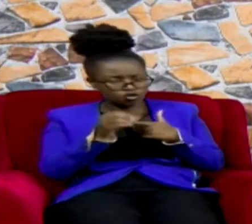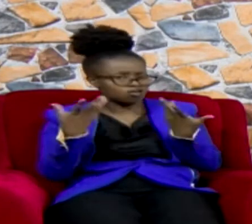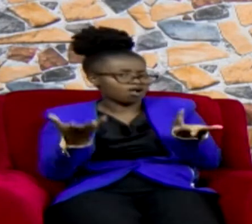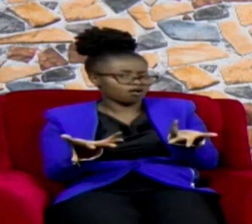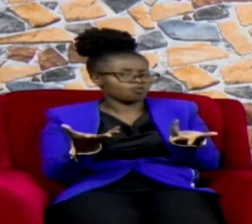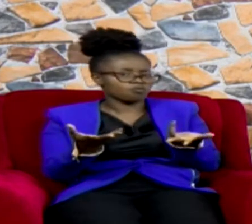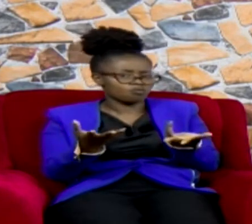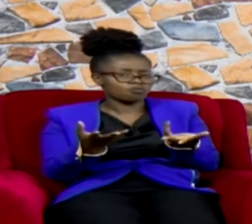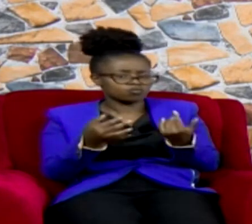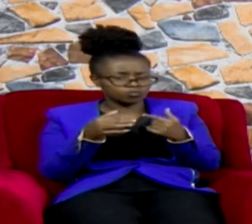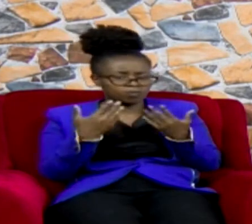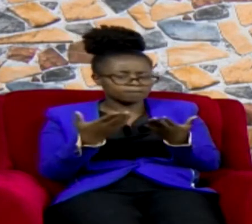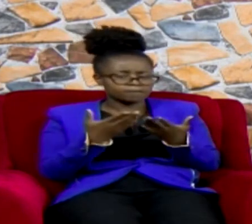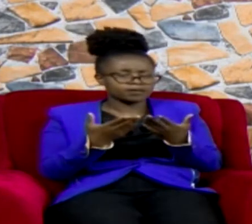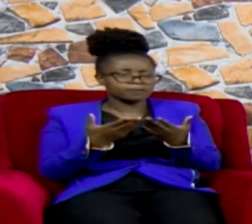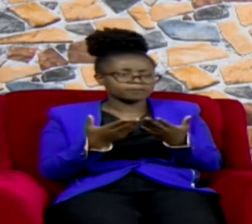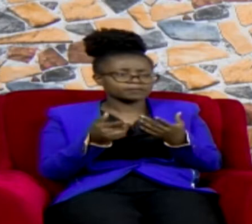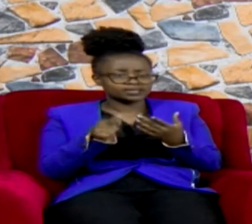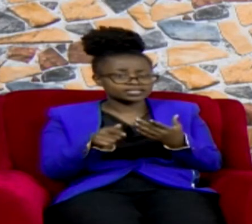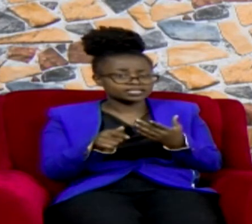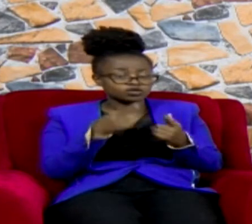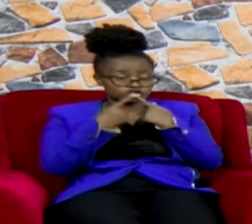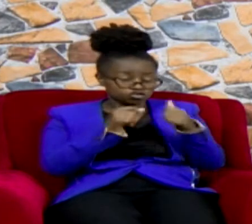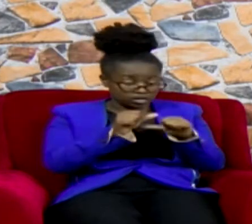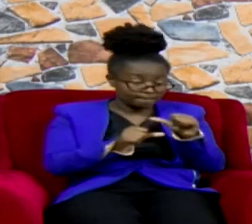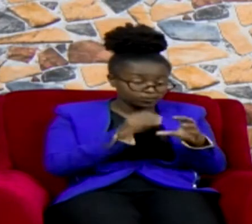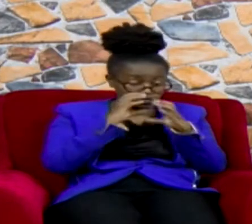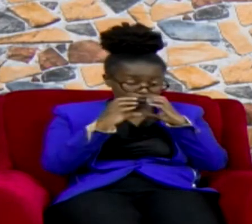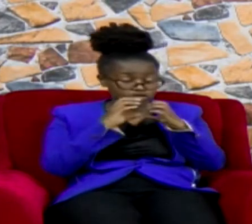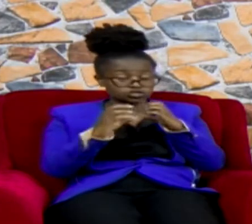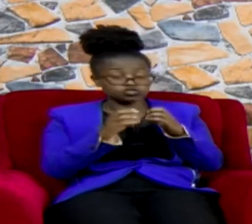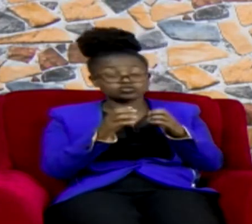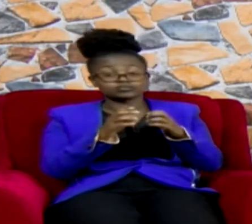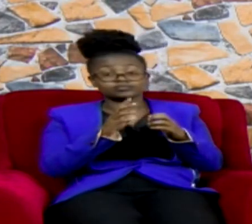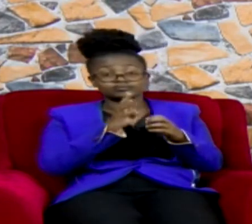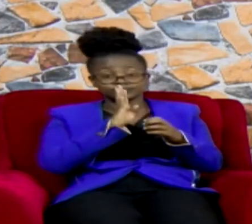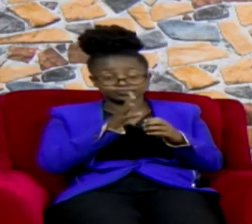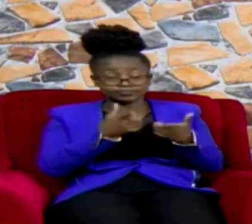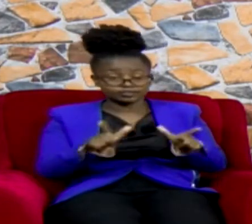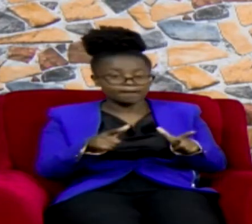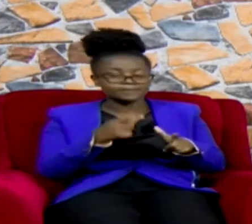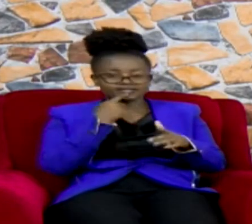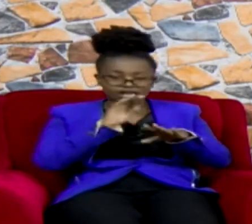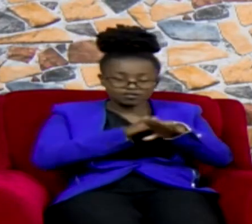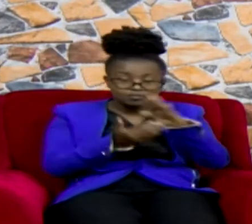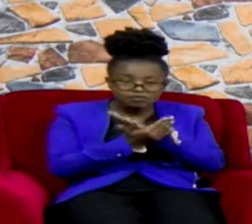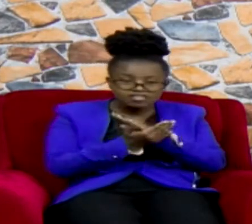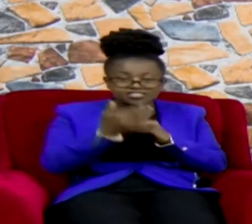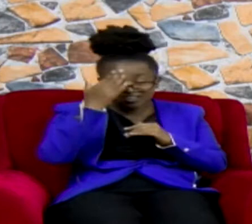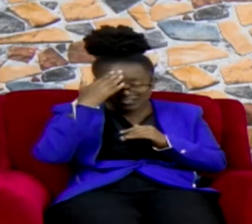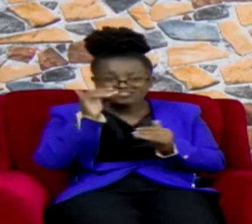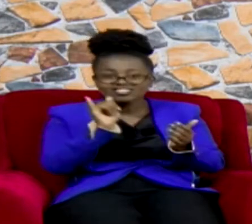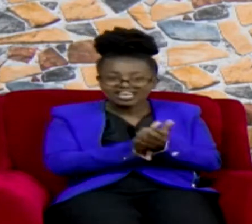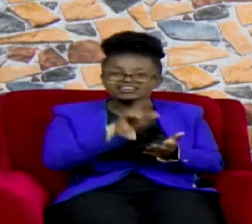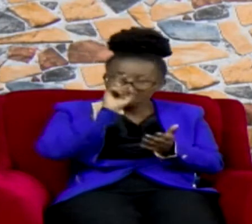when you're like, it is your turn, or is it now, okay, in this context we're talking about conversation. Speech, if language. I say good morning, they should know that's a prompt